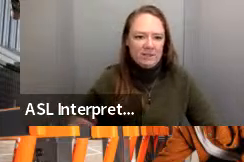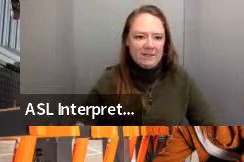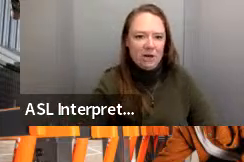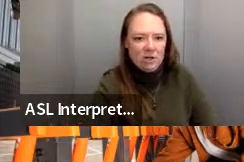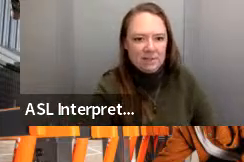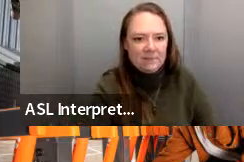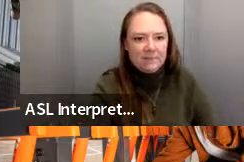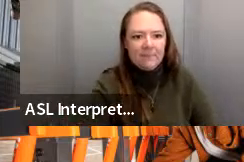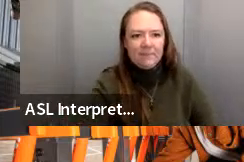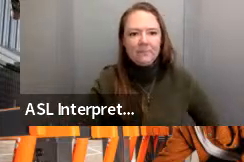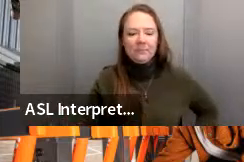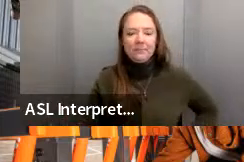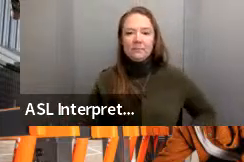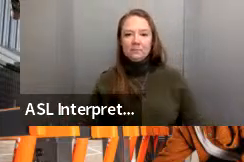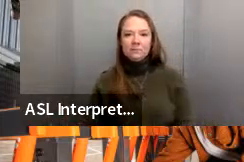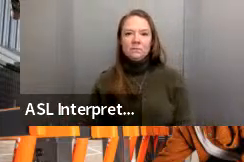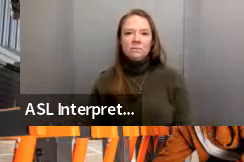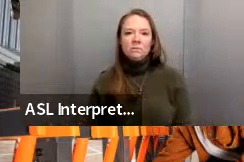to our presenters.